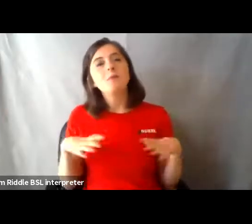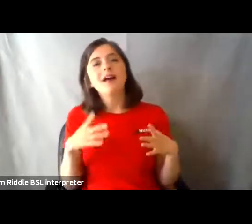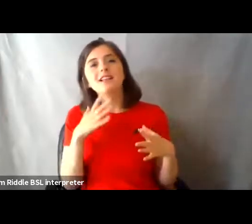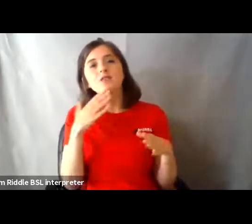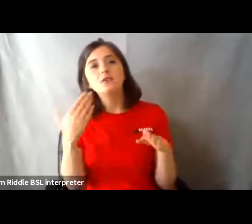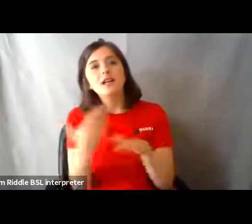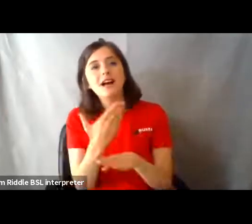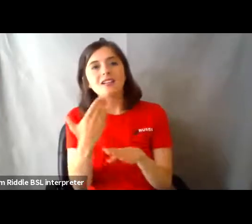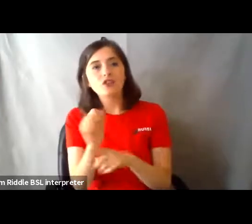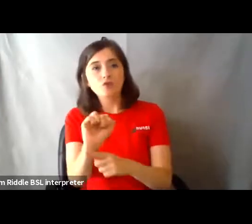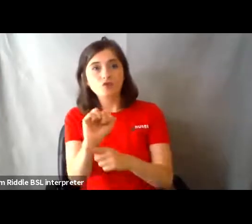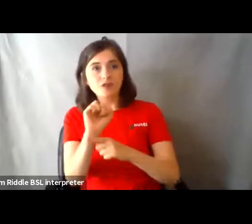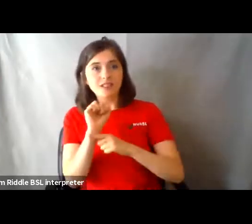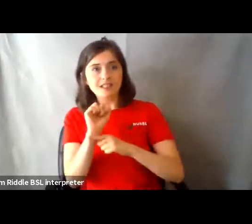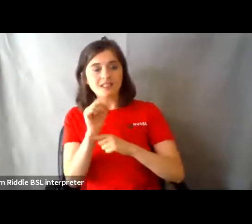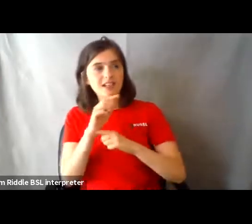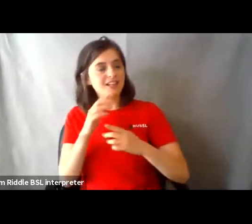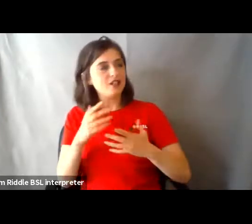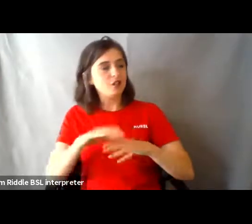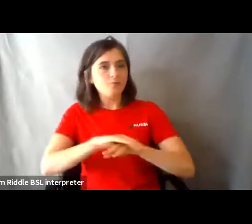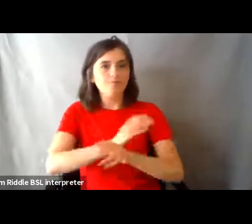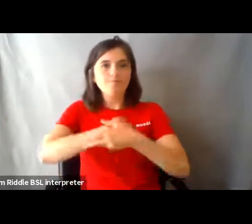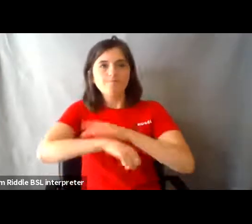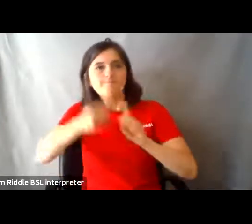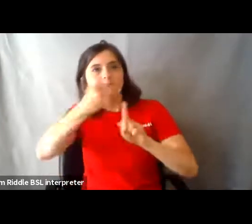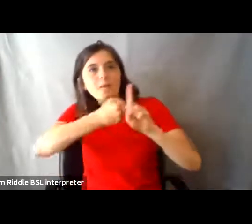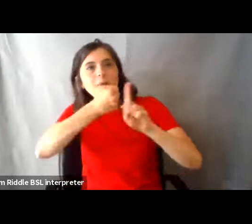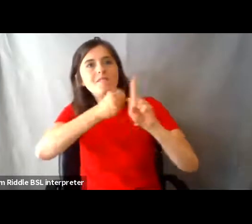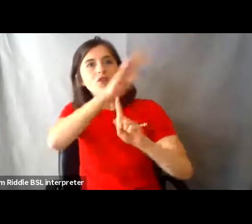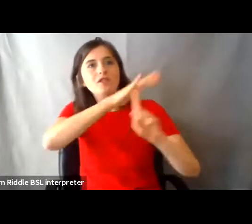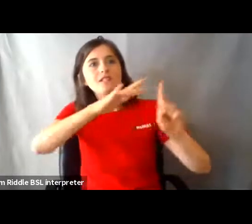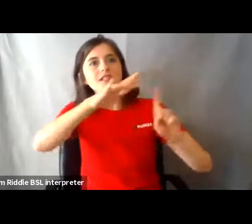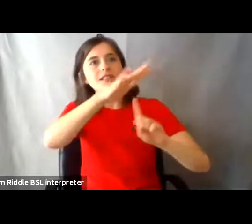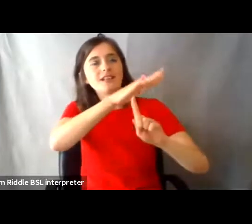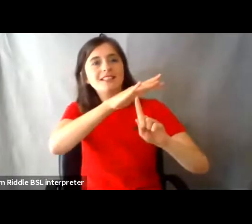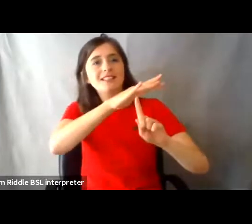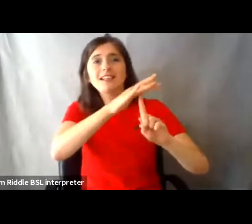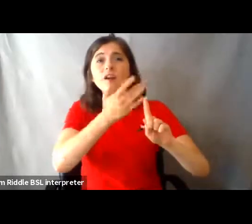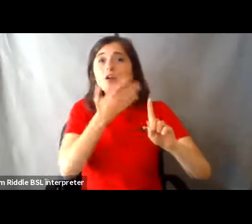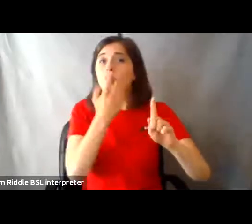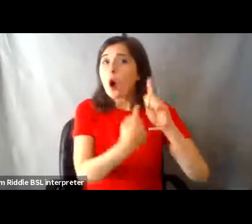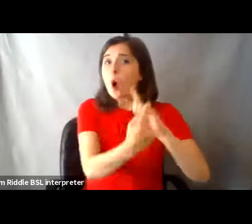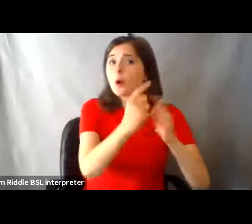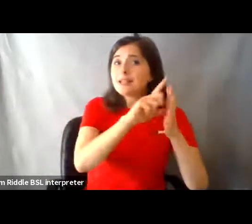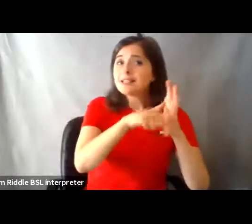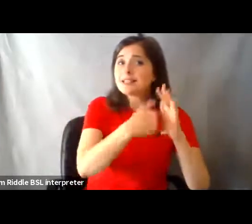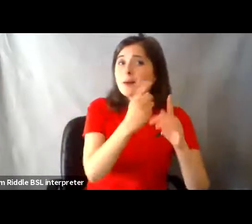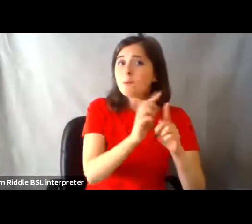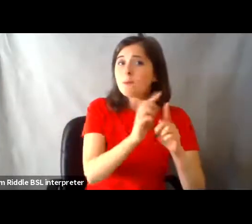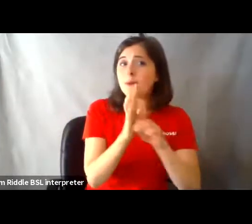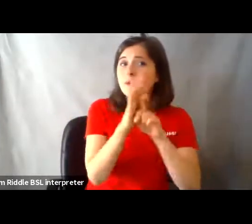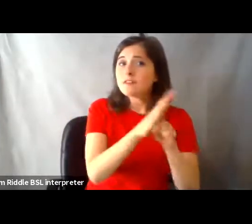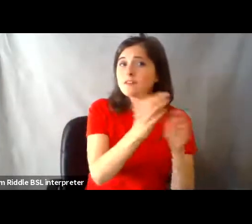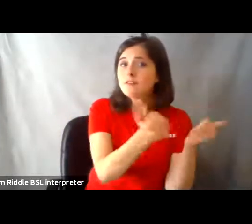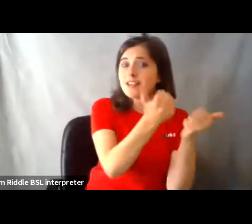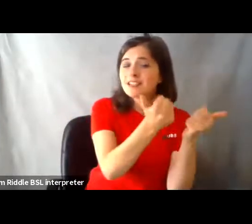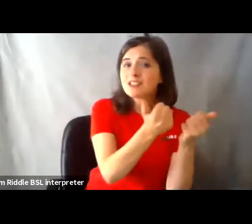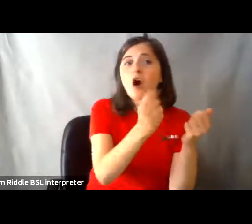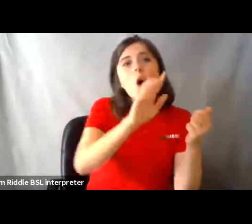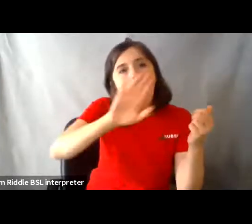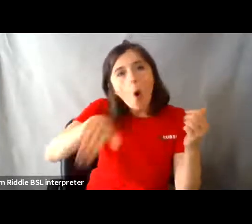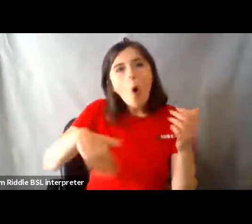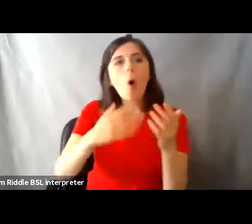and to fight for a society, not just where disabled people's oppression ends, but where all forms of oppression are